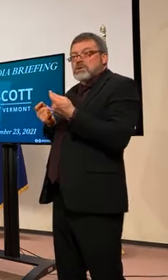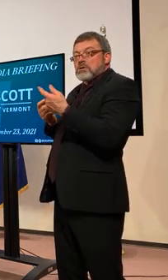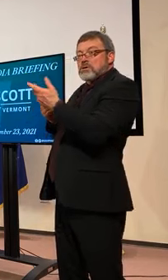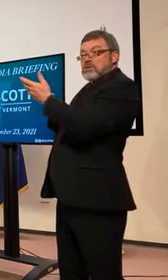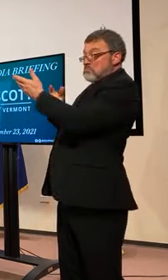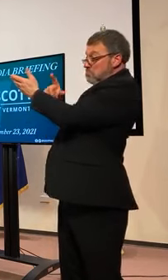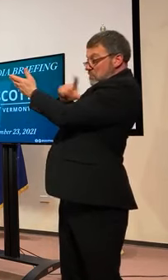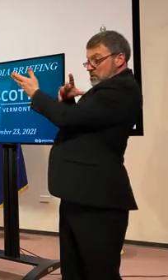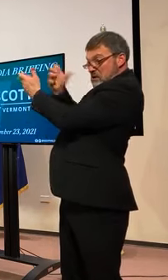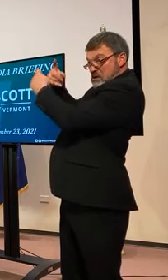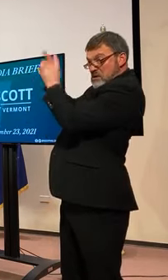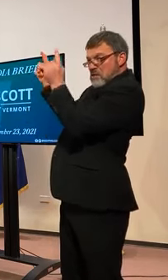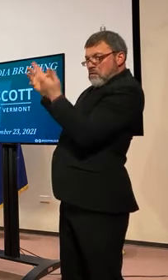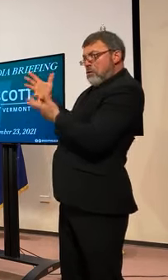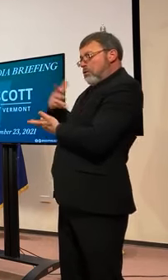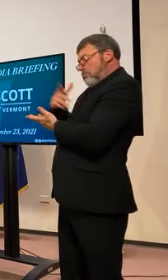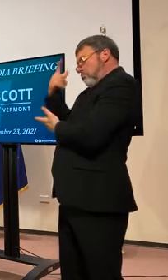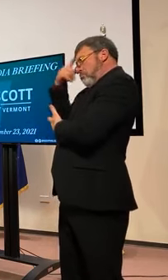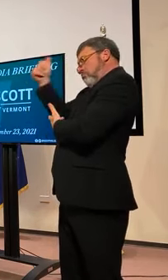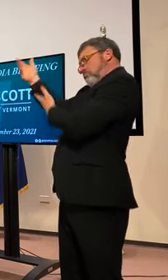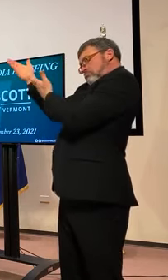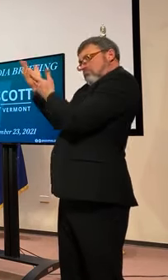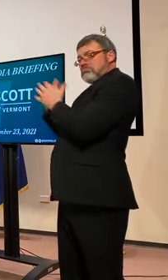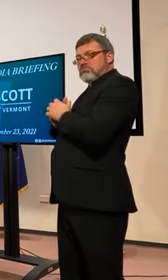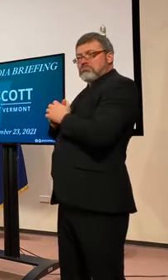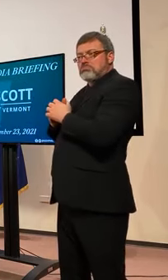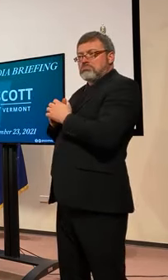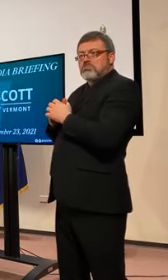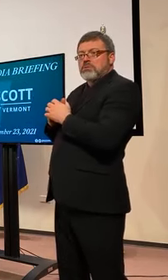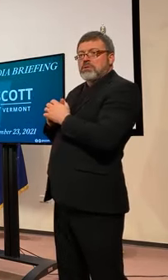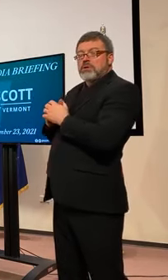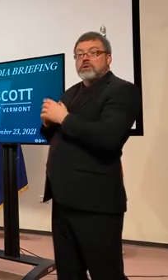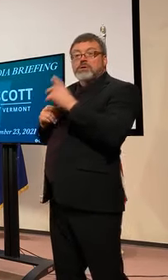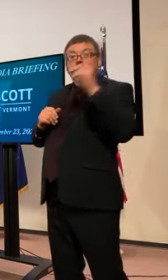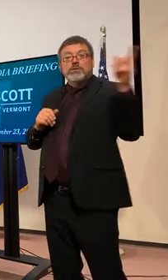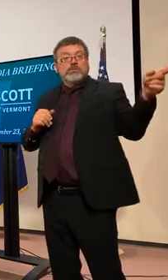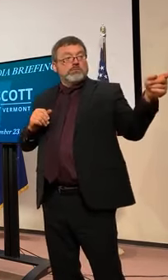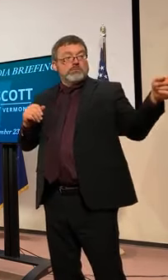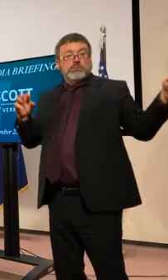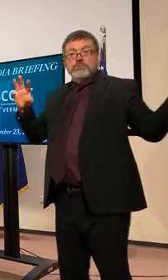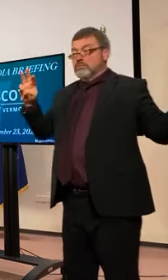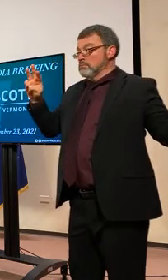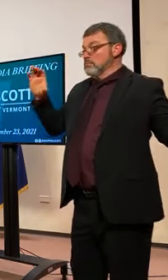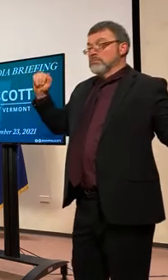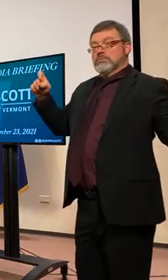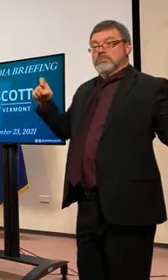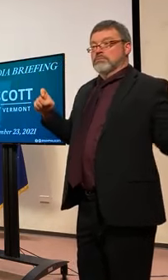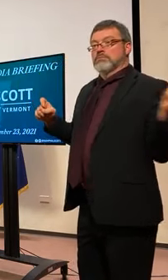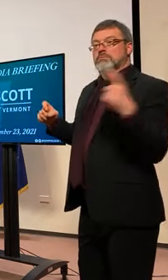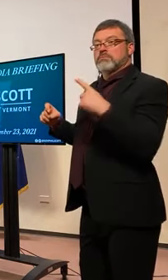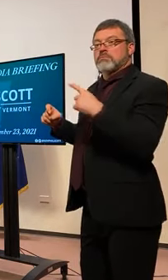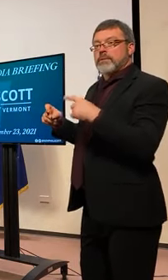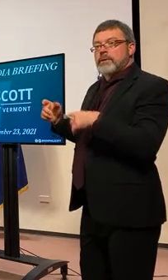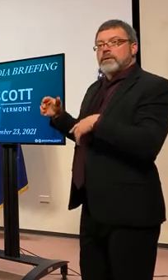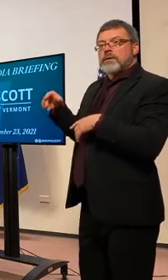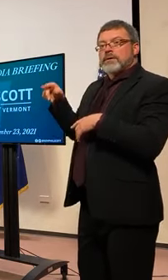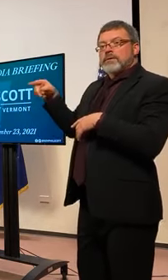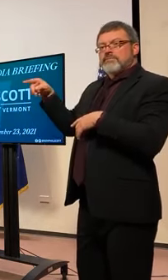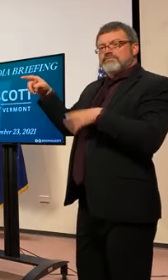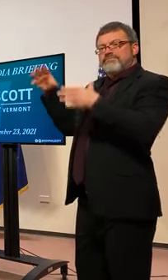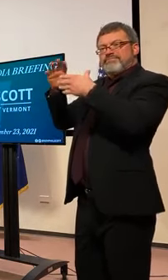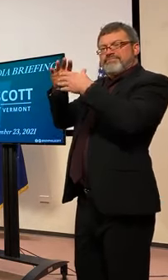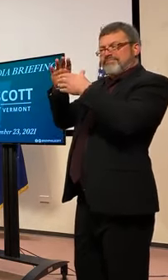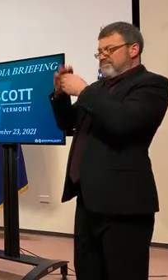in January. And just to follow up, I mean, in hearing from, in my discussions with lawmakers, nobody's calling